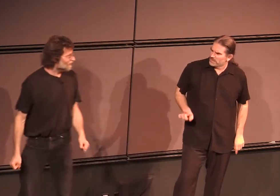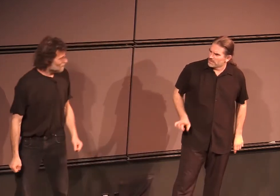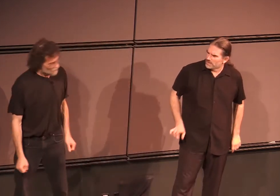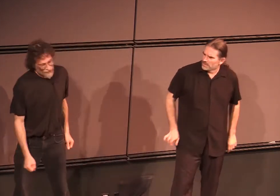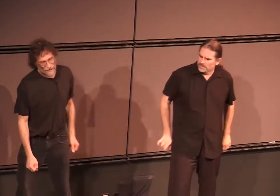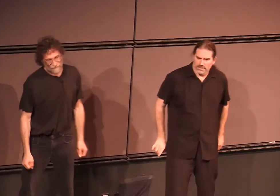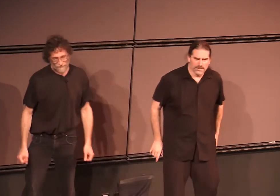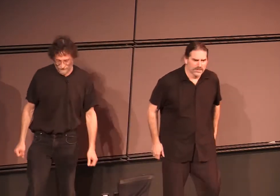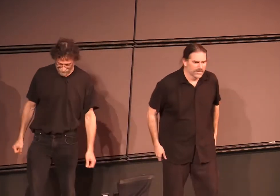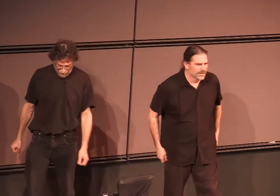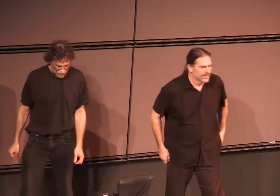Behave. Okay.